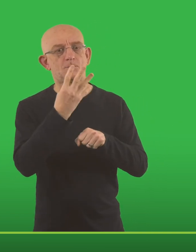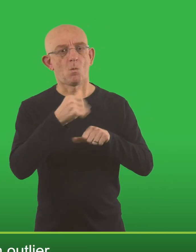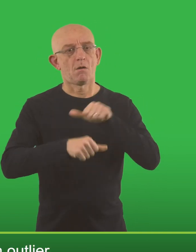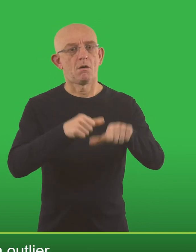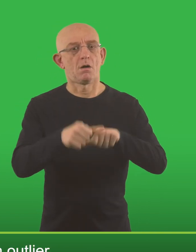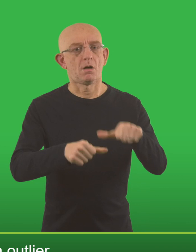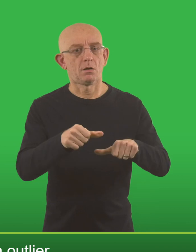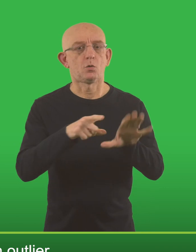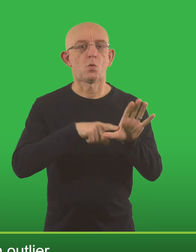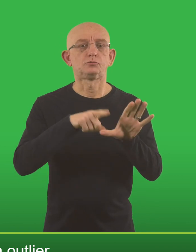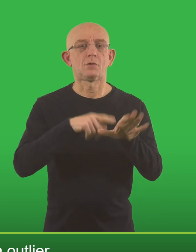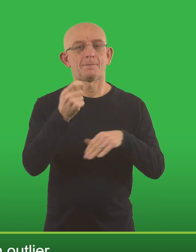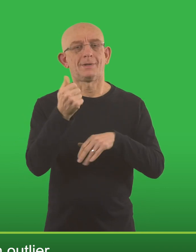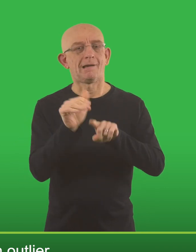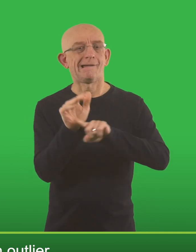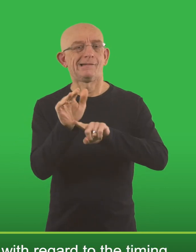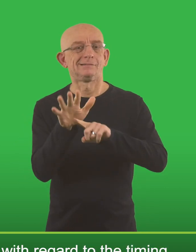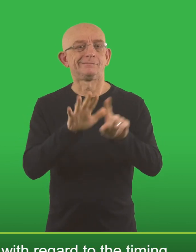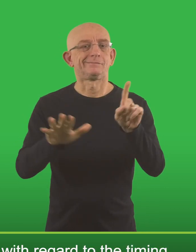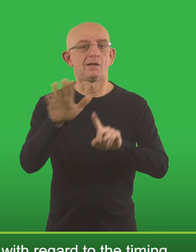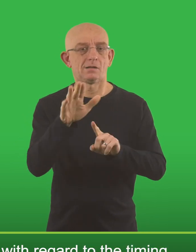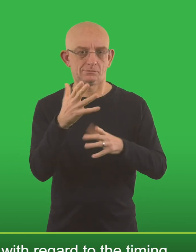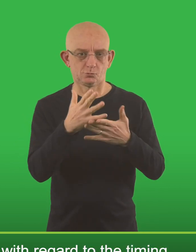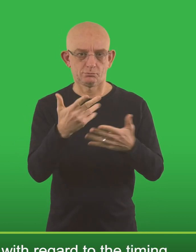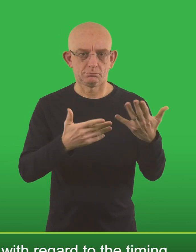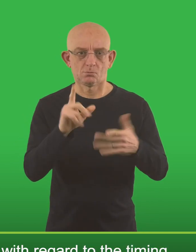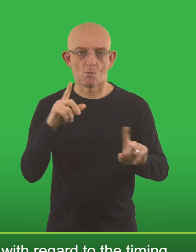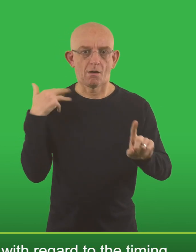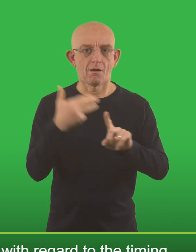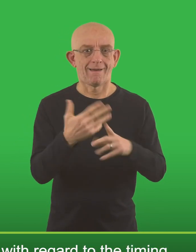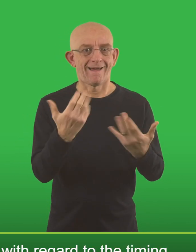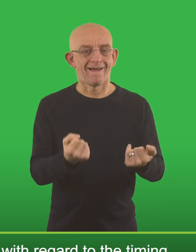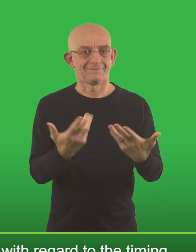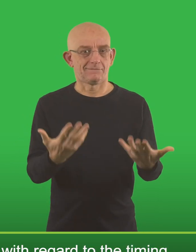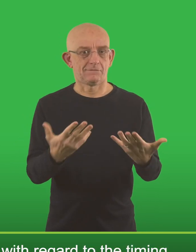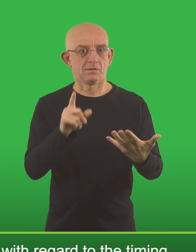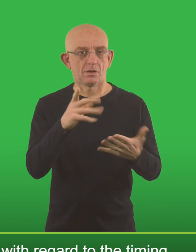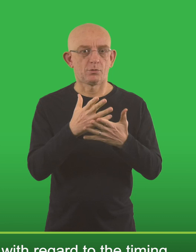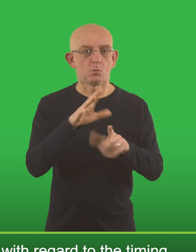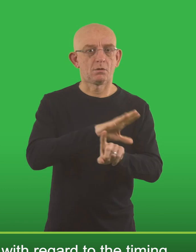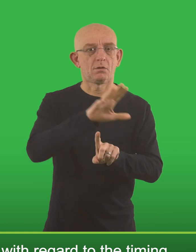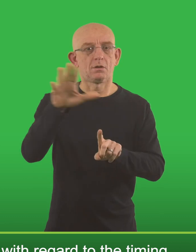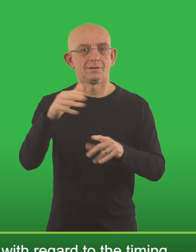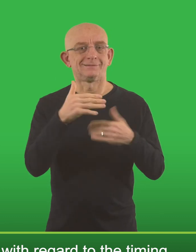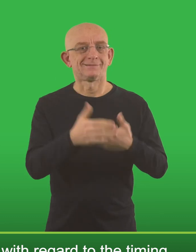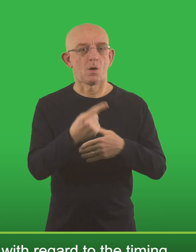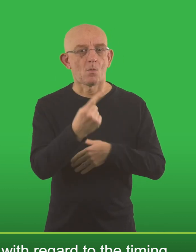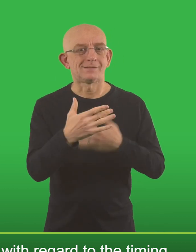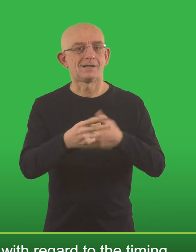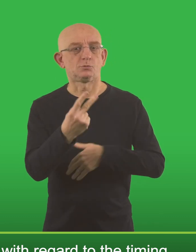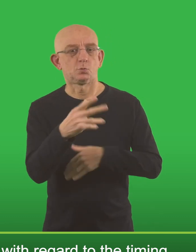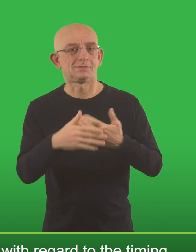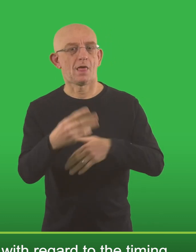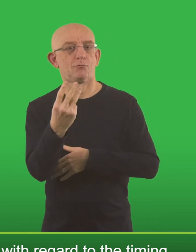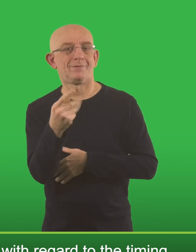steps. Yorkshire's a little bit of an outlier, mainly on account of what was happening with regard to the timing and geography of tier